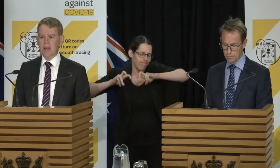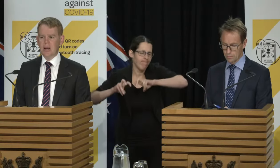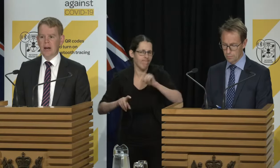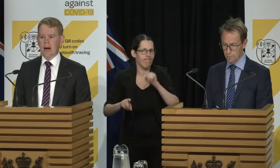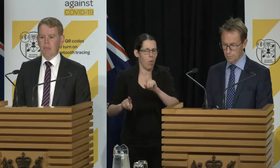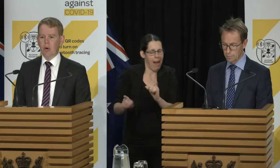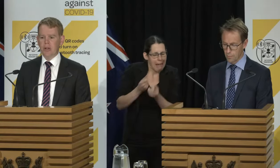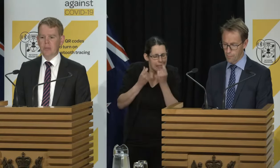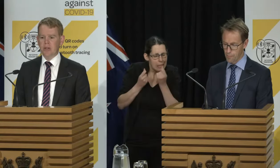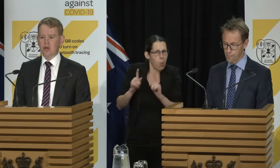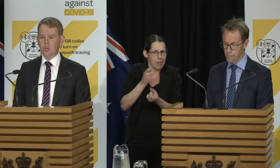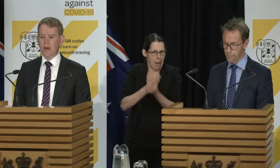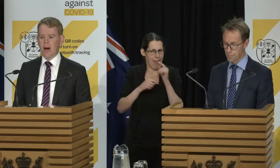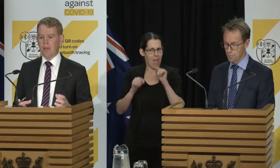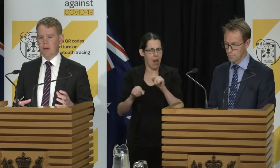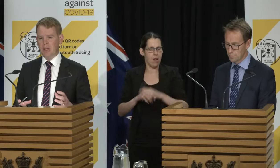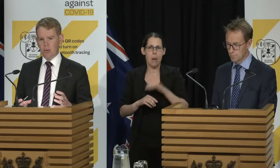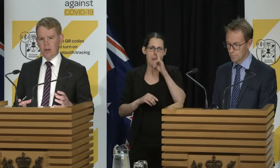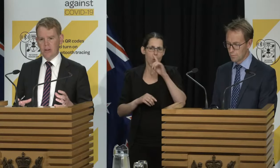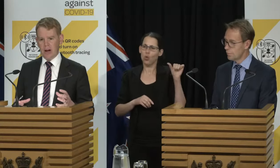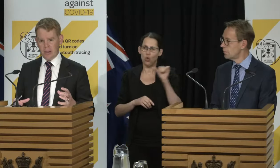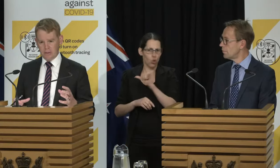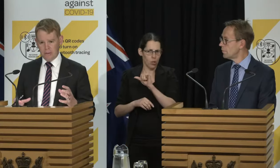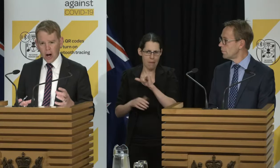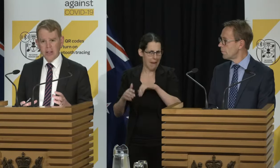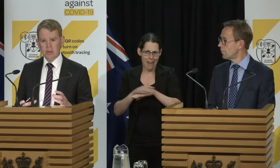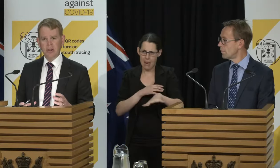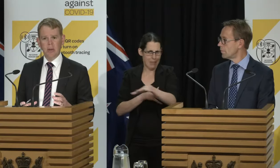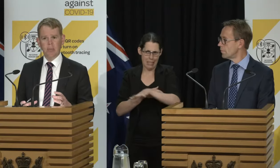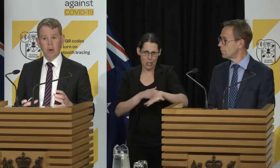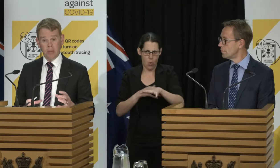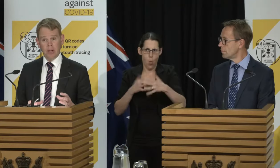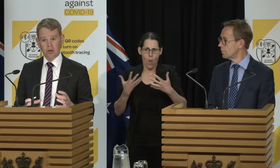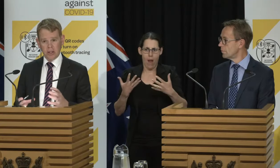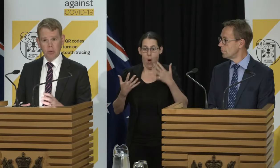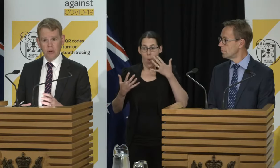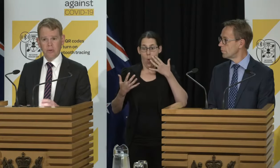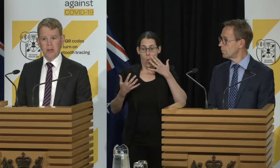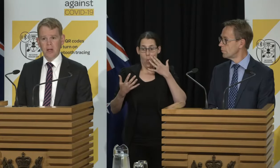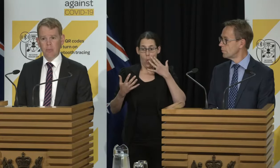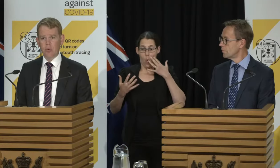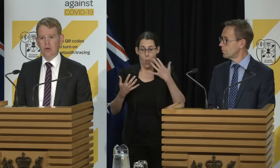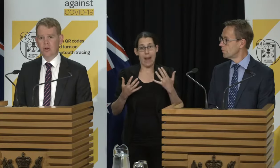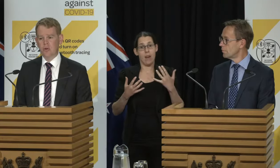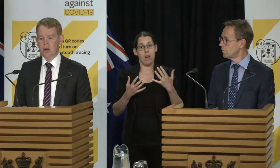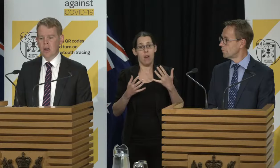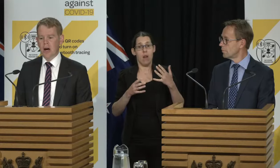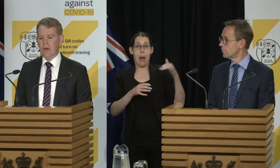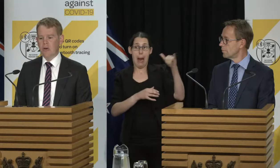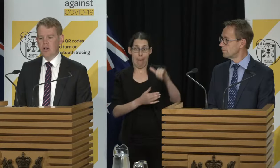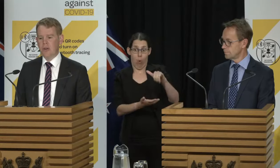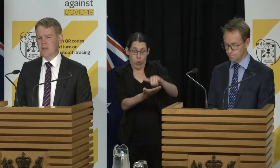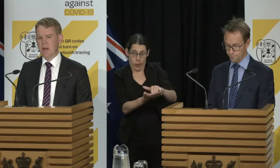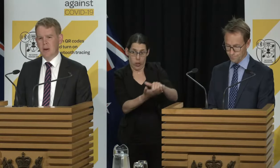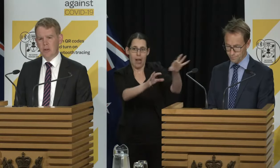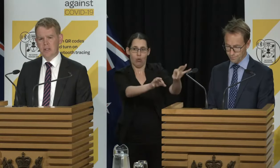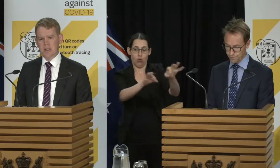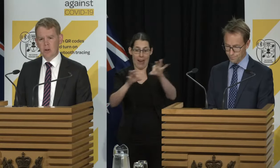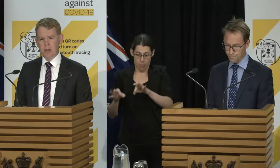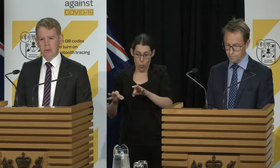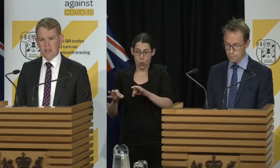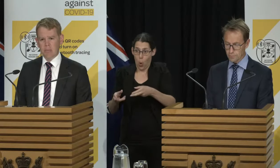shouldn't be put in a position where they are mingling with other flights when they're being transported from the airport to the hotel. That doesn't mean